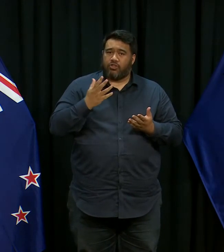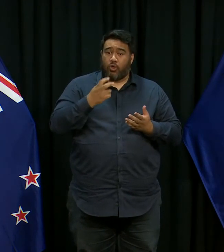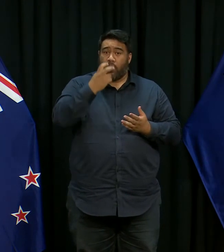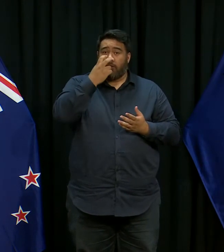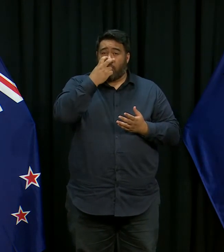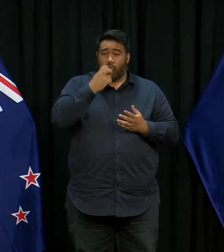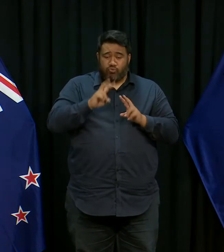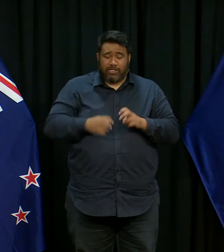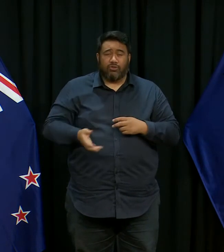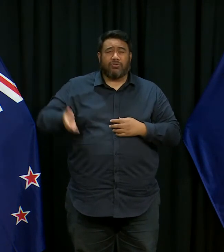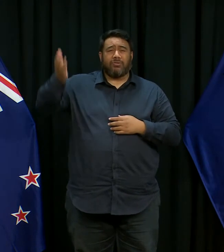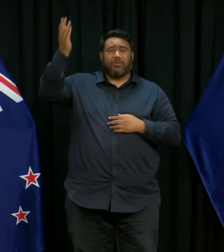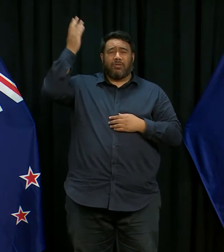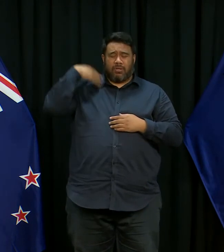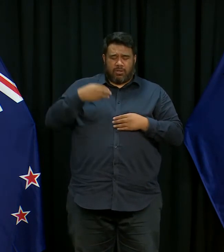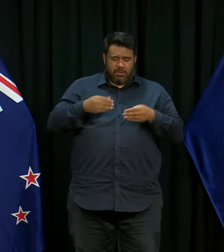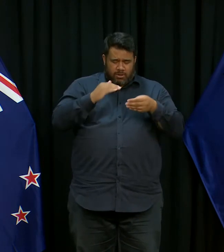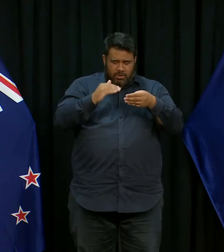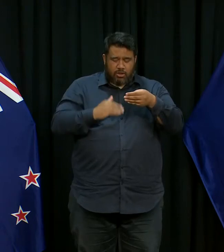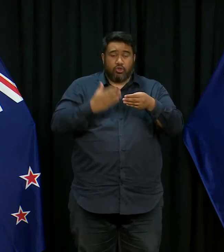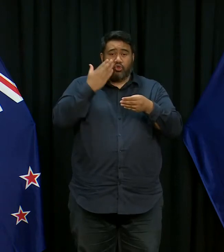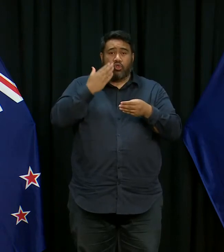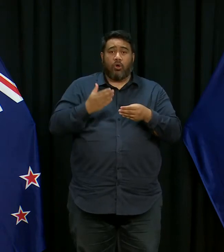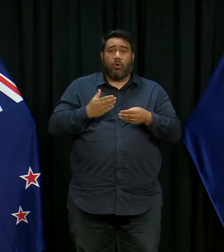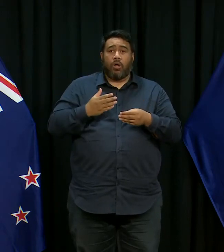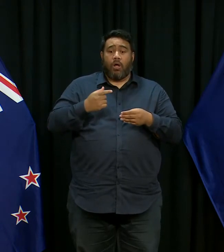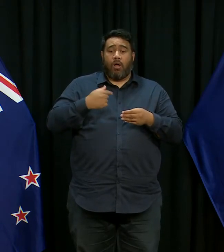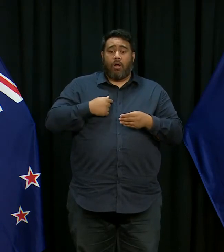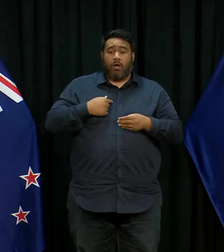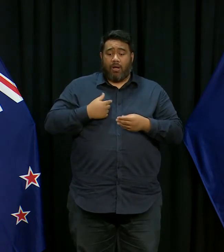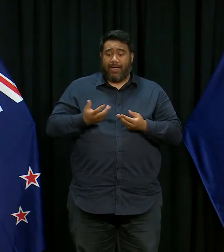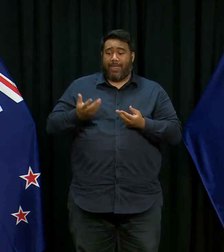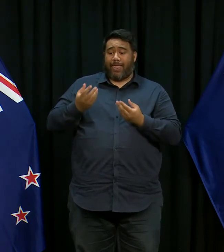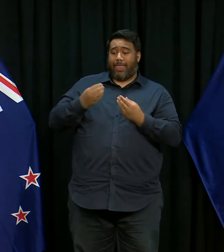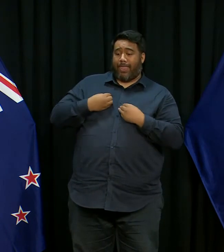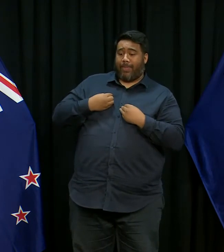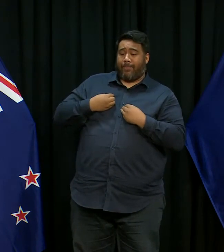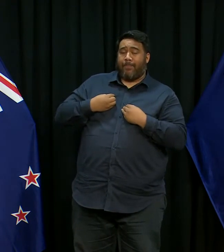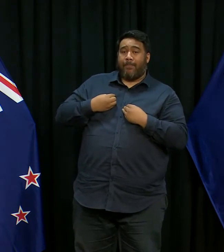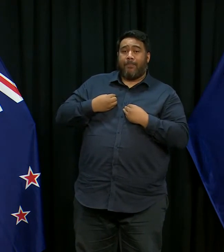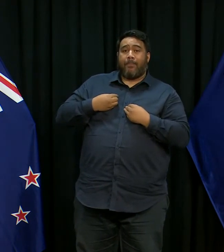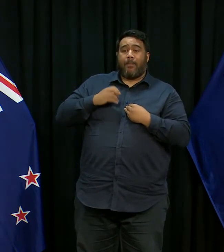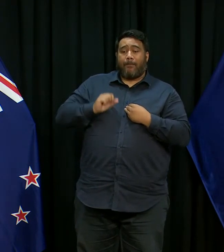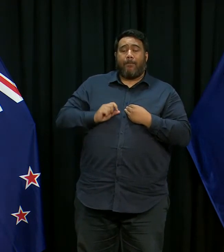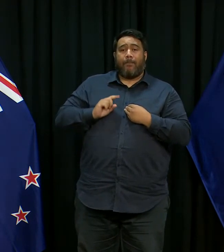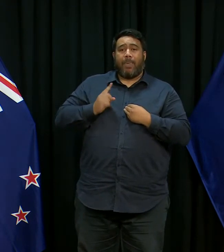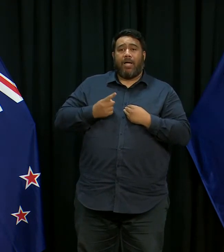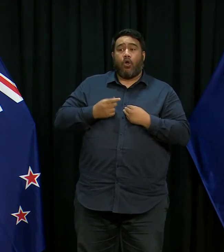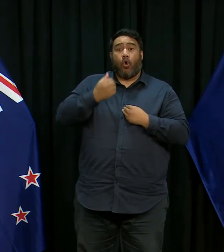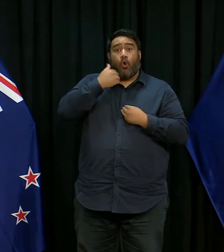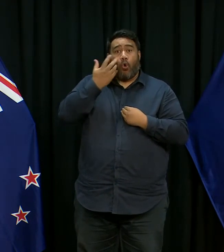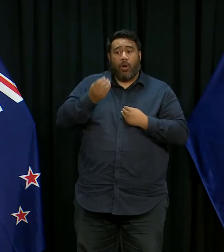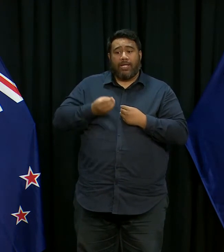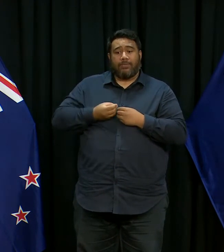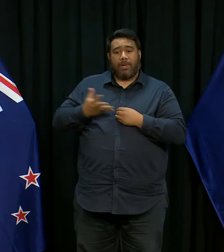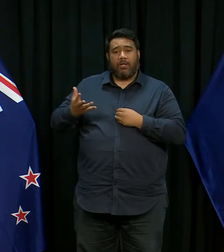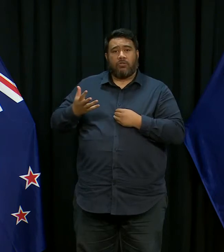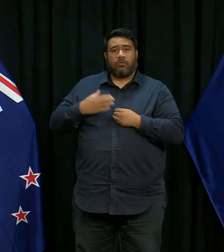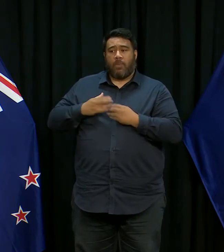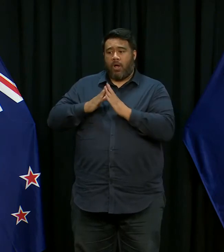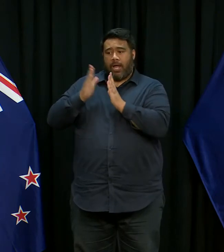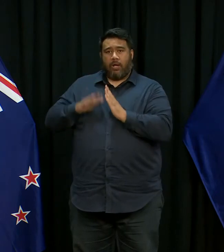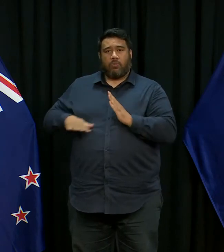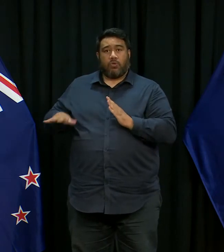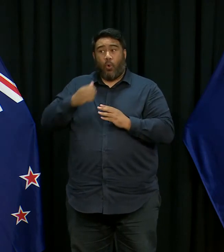studies, most people don't pass it on to anybody else, even in a household. Yeah. And we saw this in the Northland case, where even the very